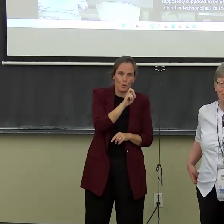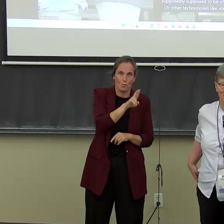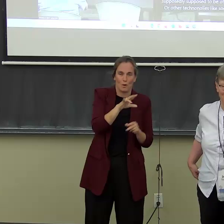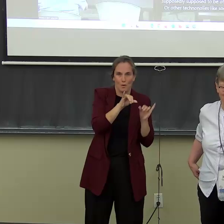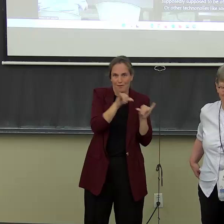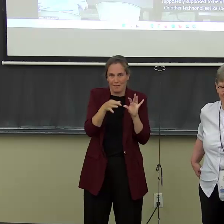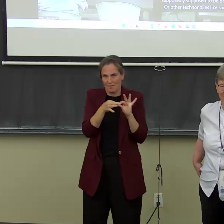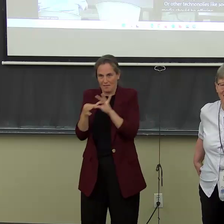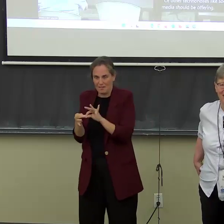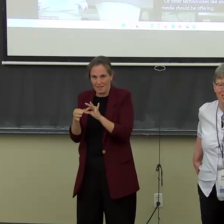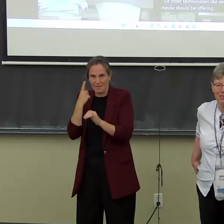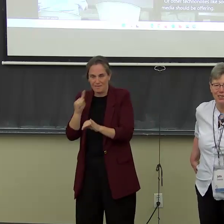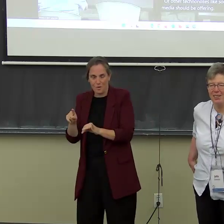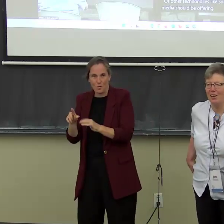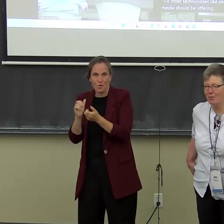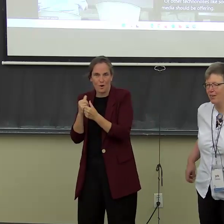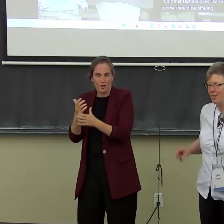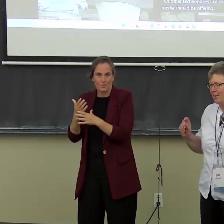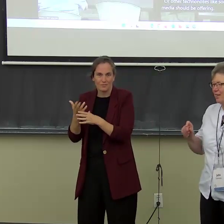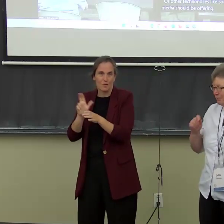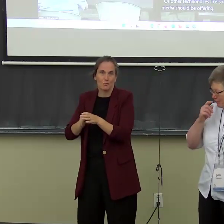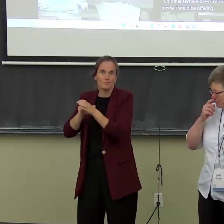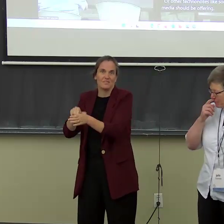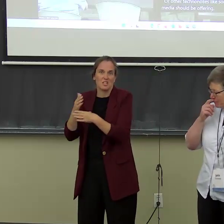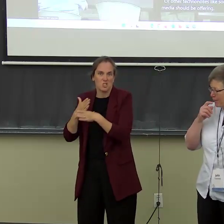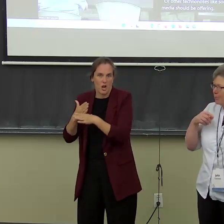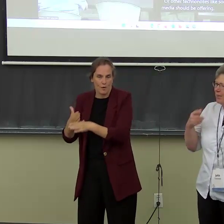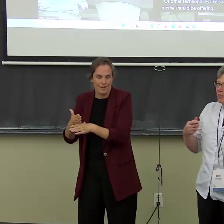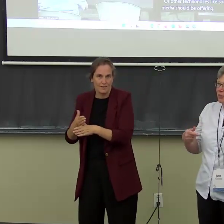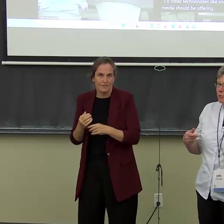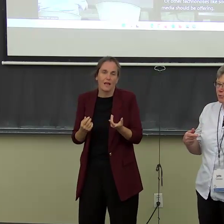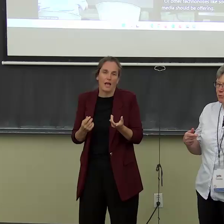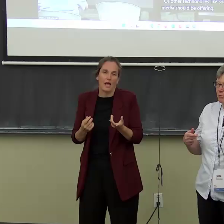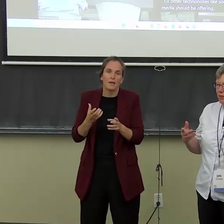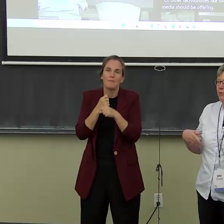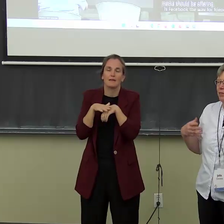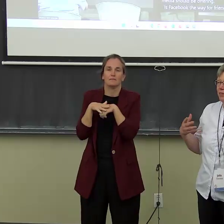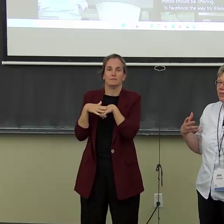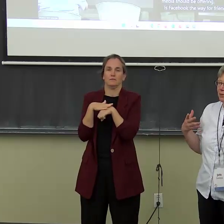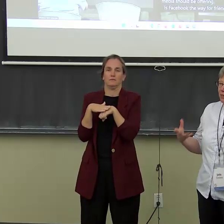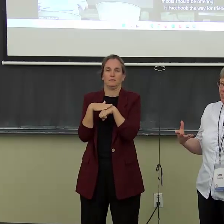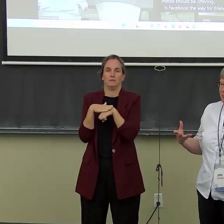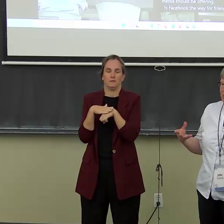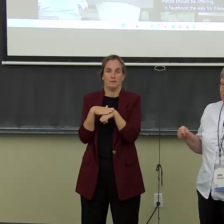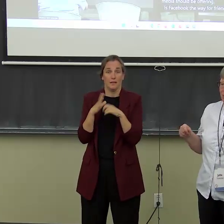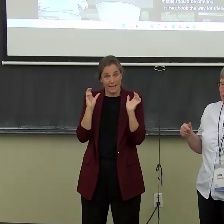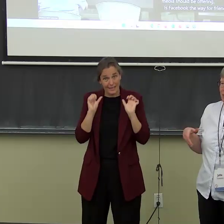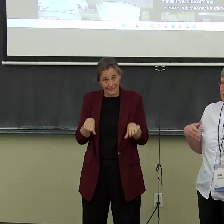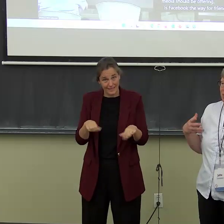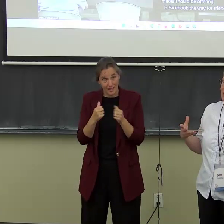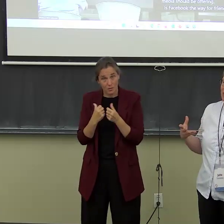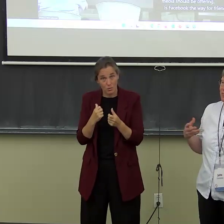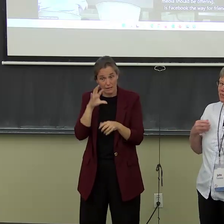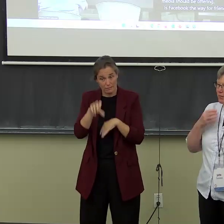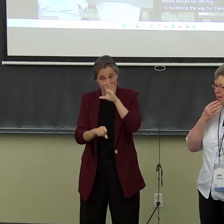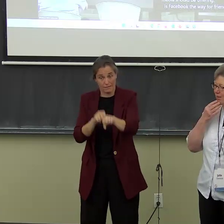or Airbnb the way for sharing? Those are very made very superficial. Can we reclaim some of those